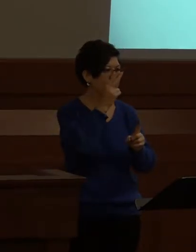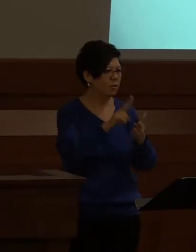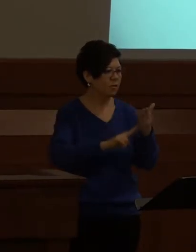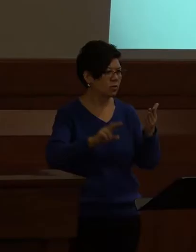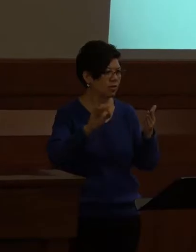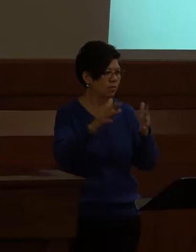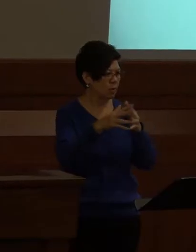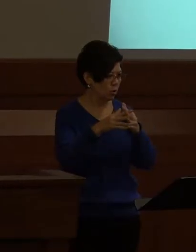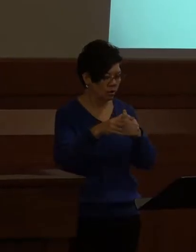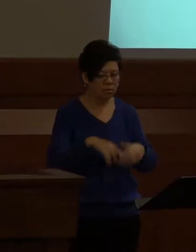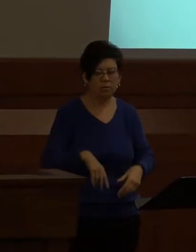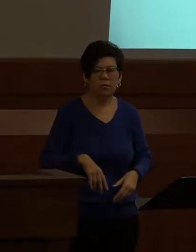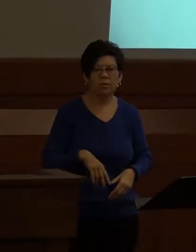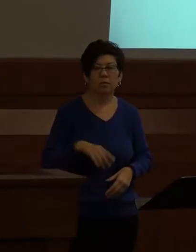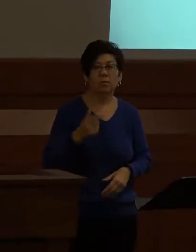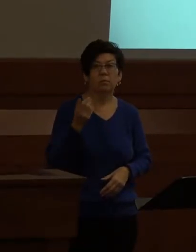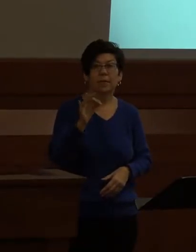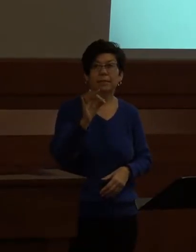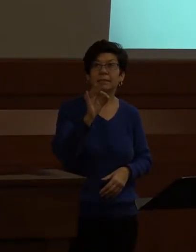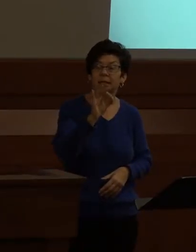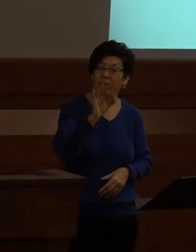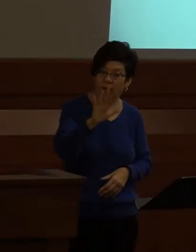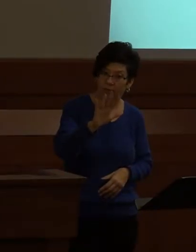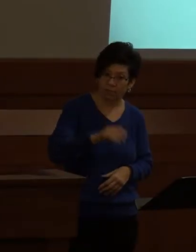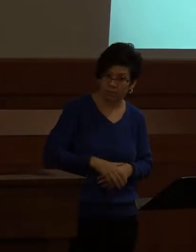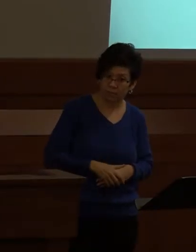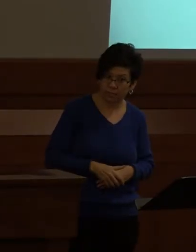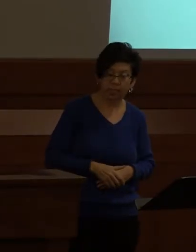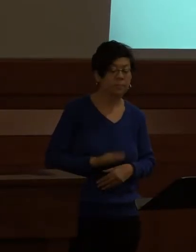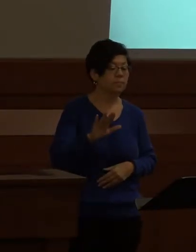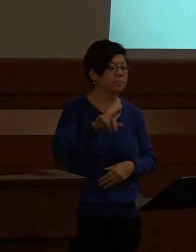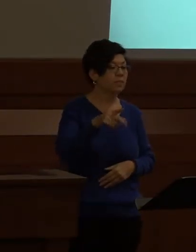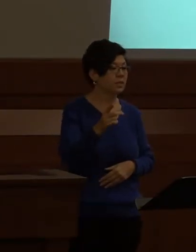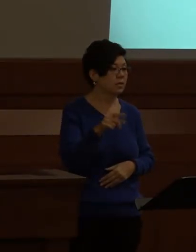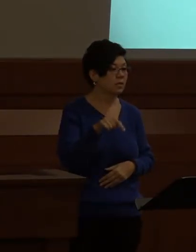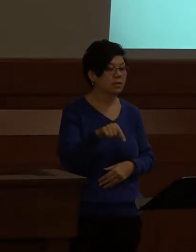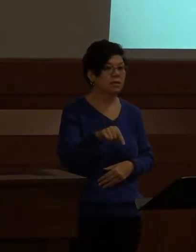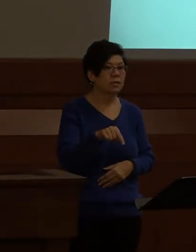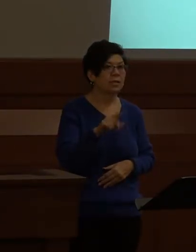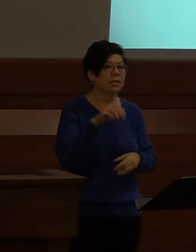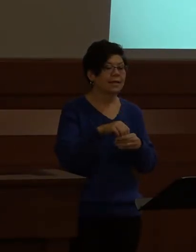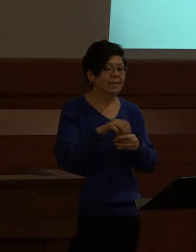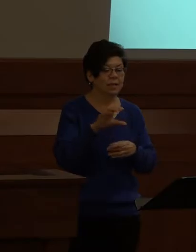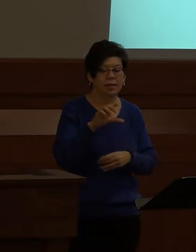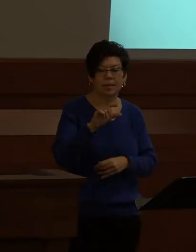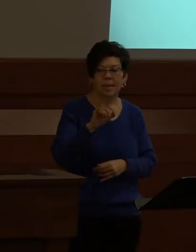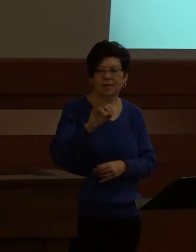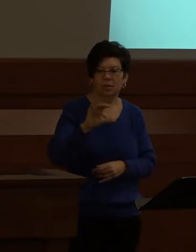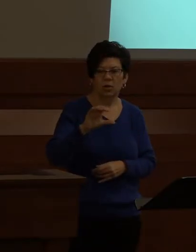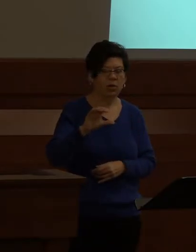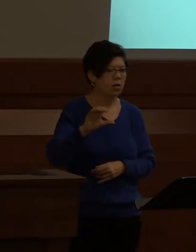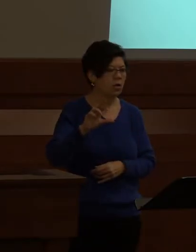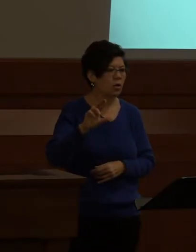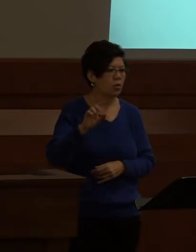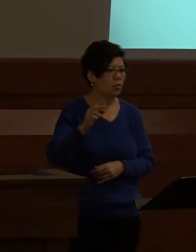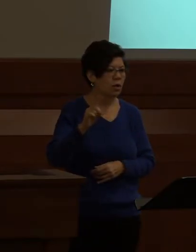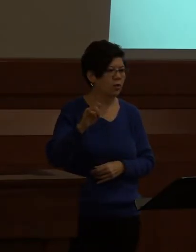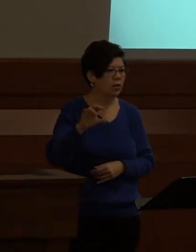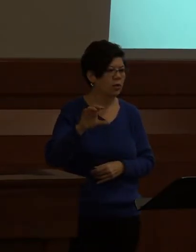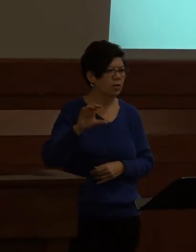of America in 1995, and her PhD in classical rhetoric from CUA in